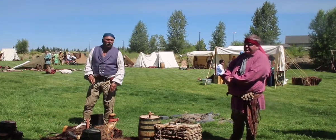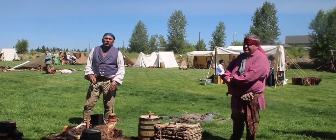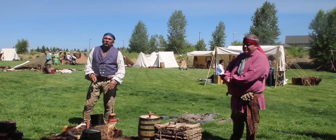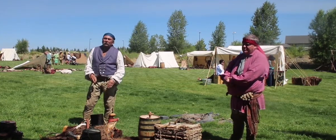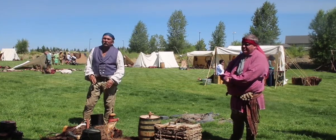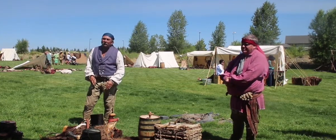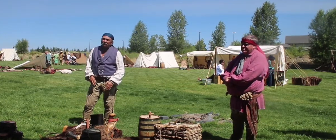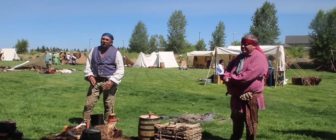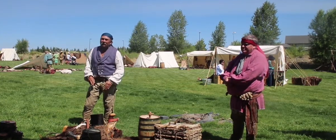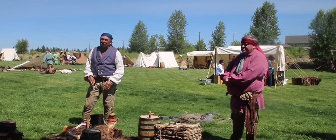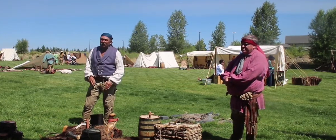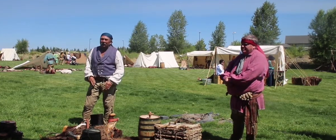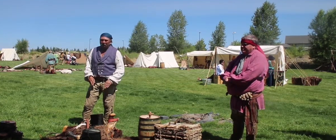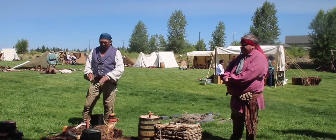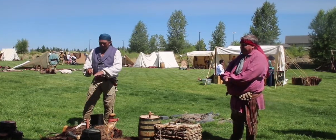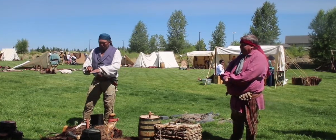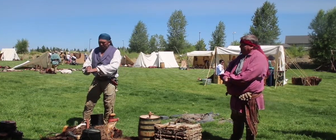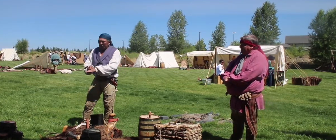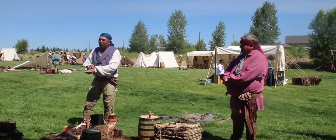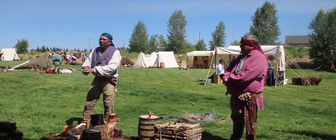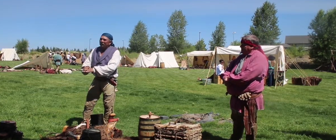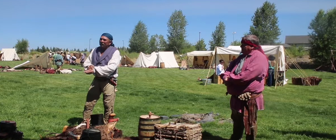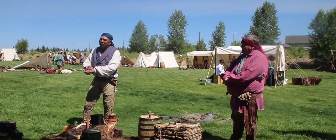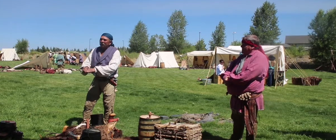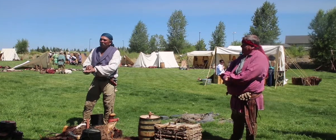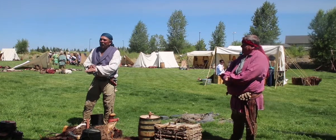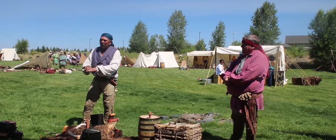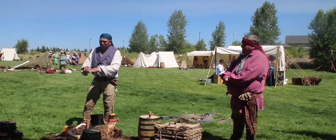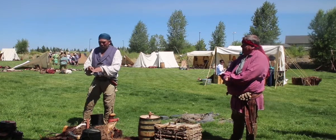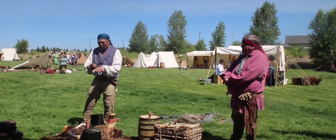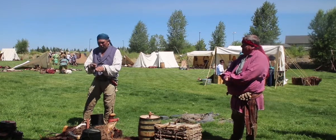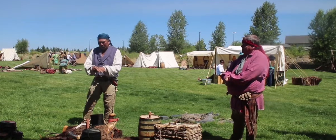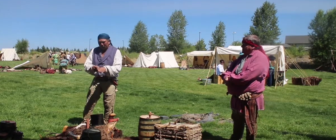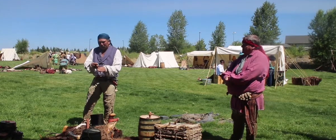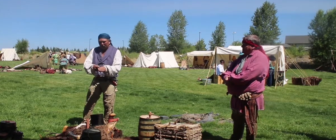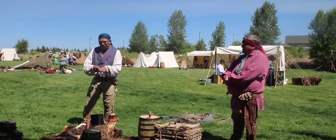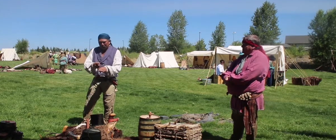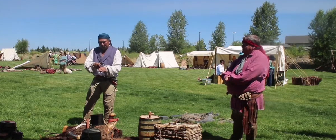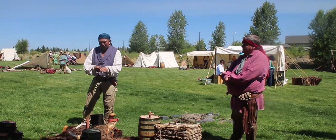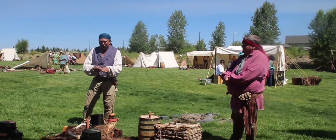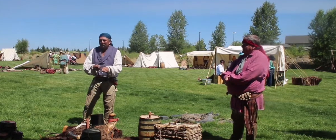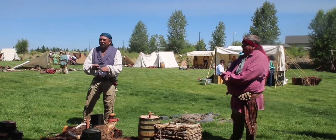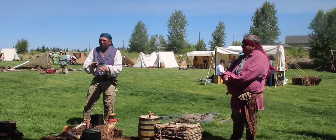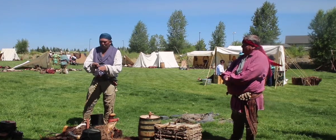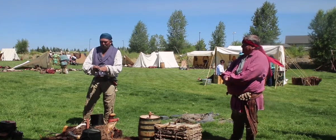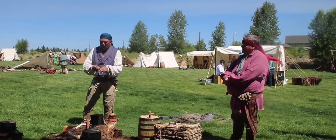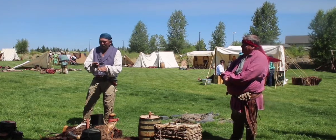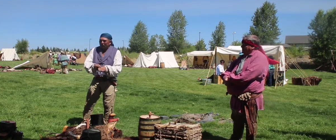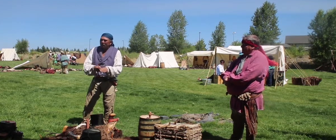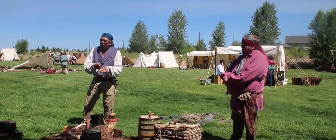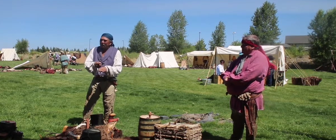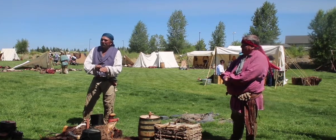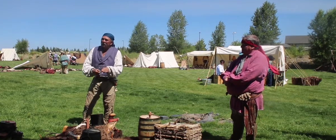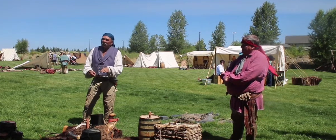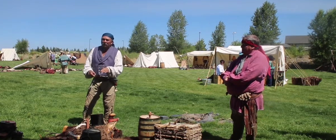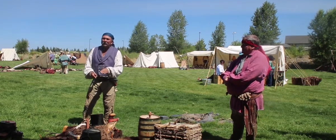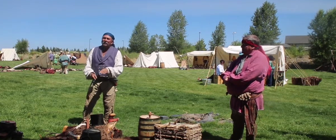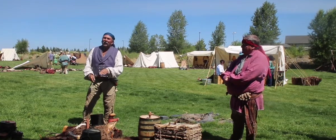Sioux. Yep. Another Indian tribe with the cut fingers. That's a symbol for cutting. Would be the